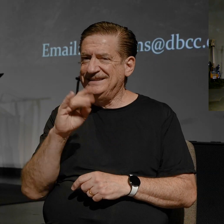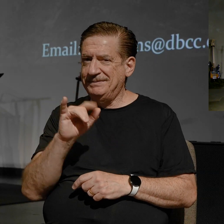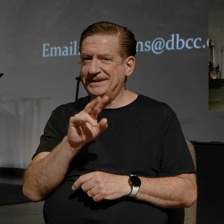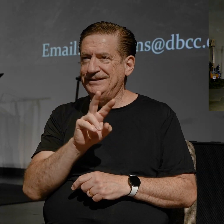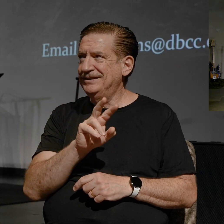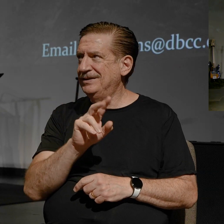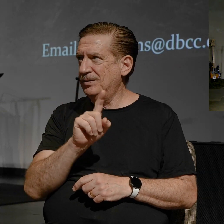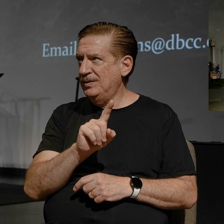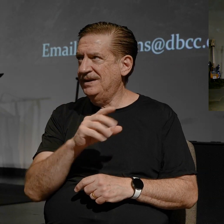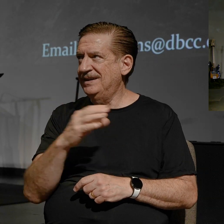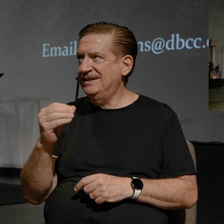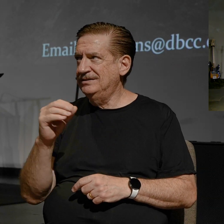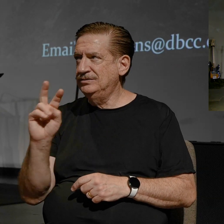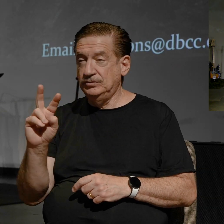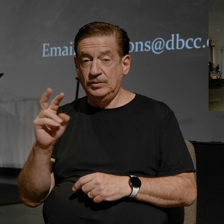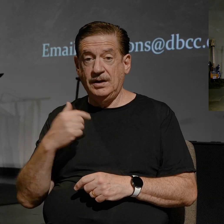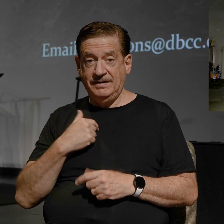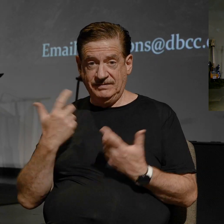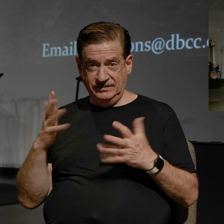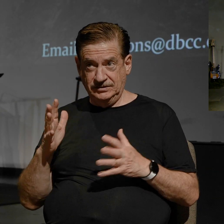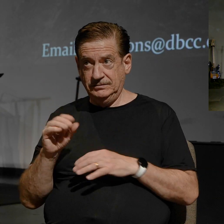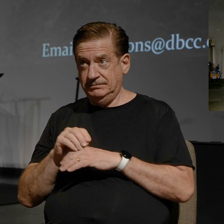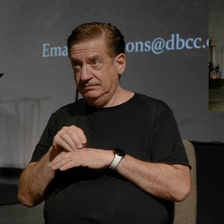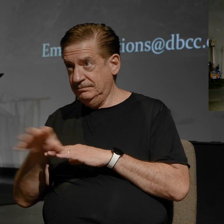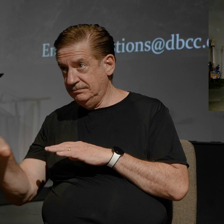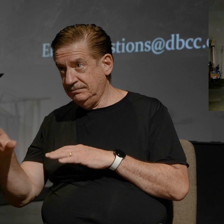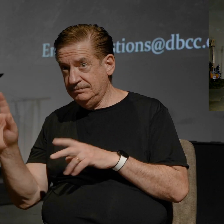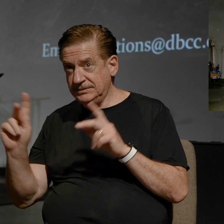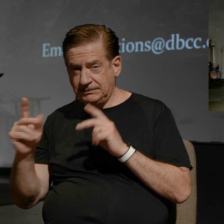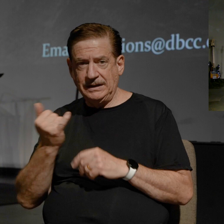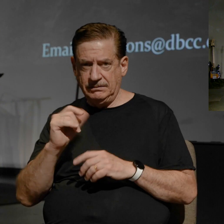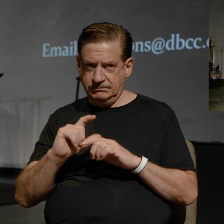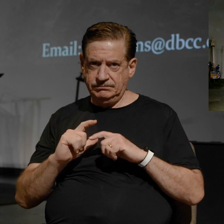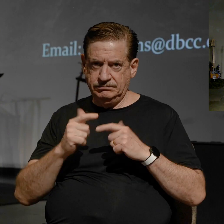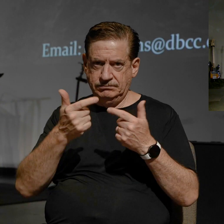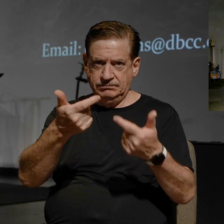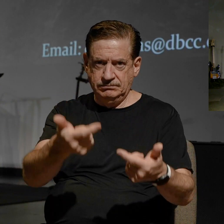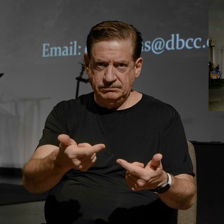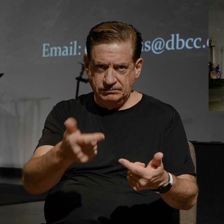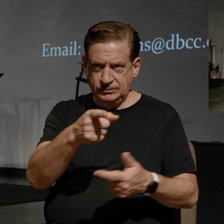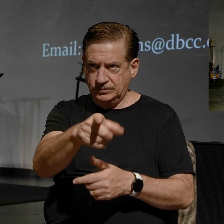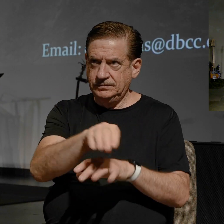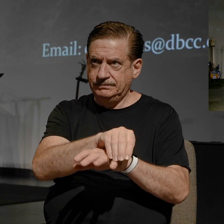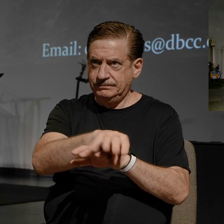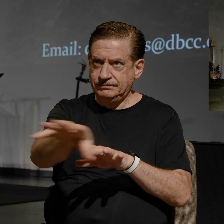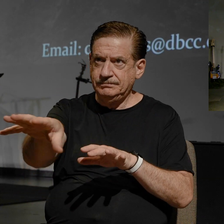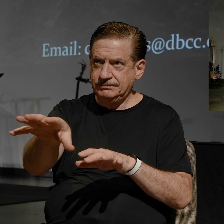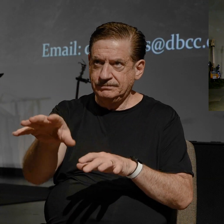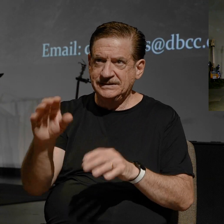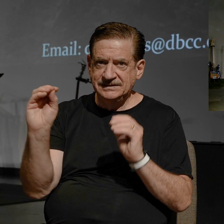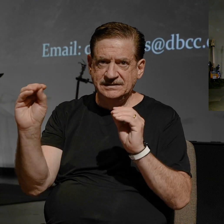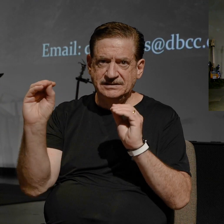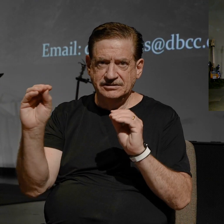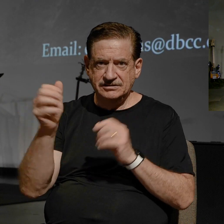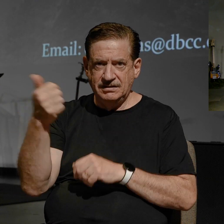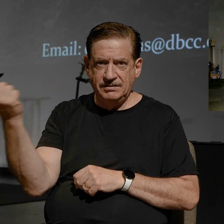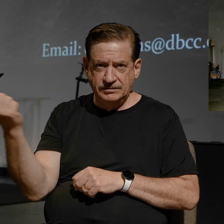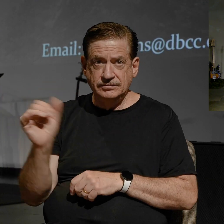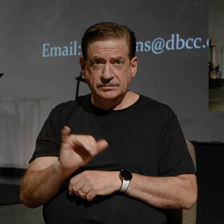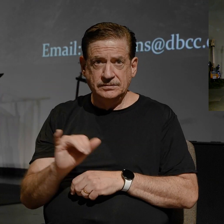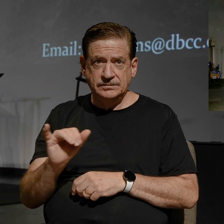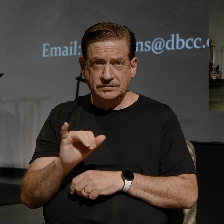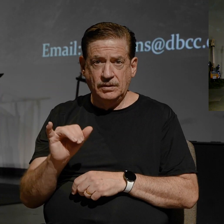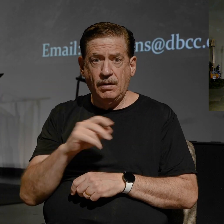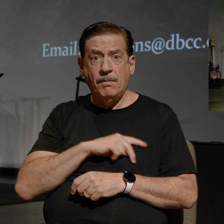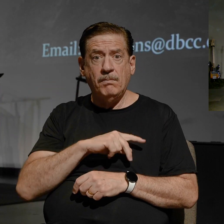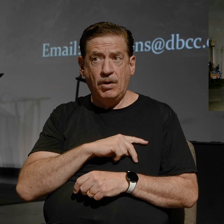poured into you, Timothy. It's your turn to pour into others, reliable people who will teach others also. Now,